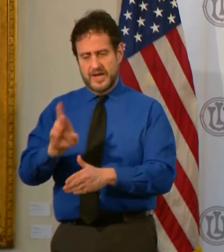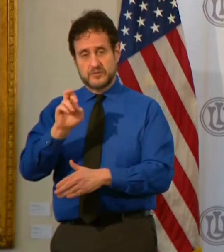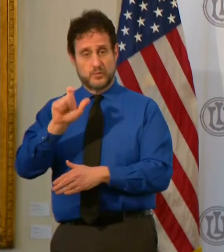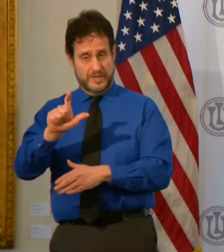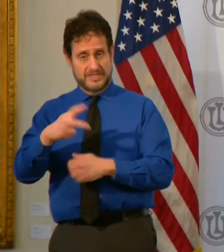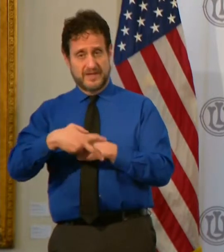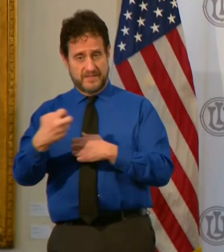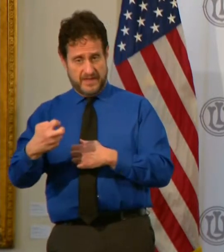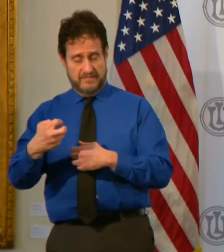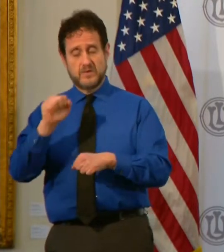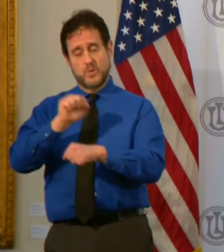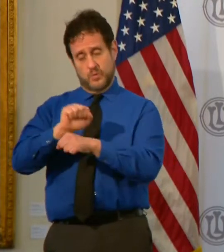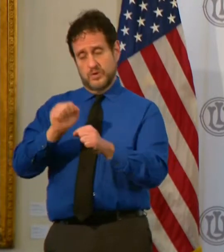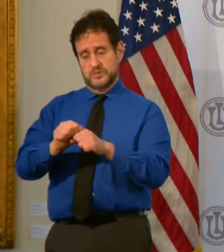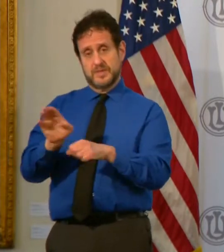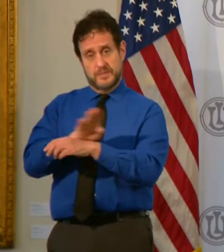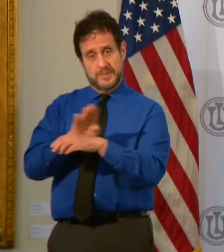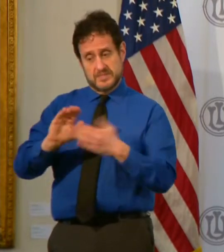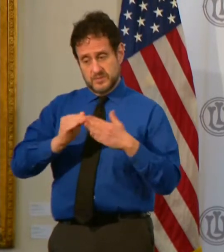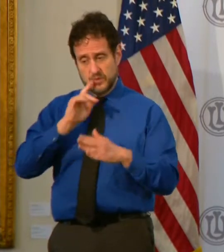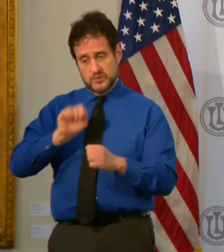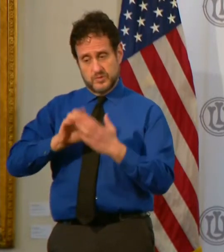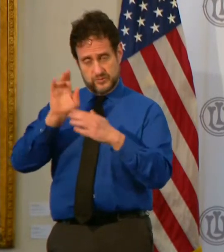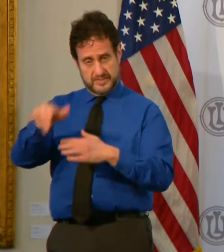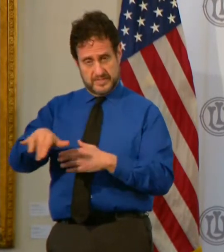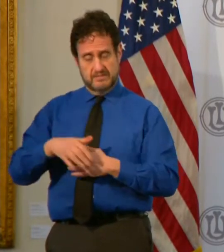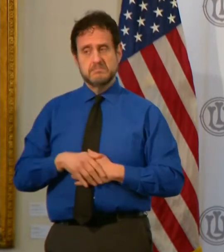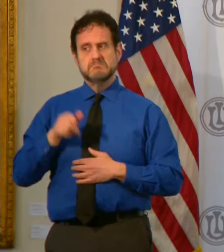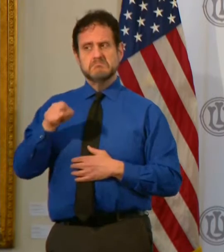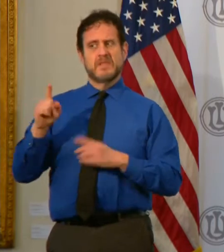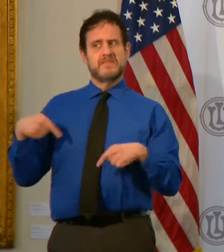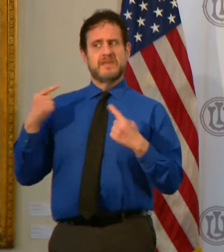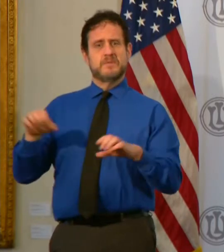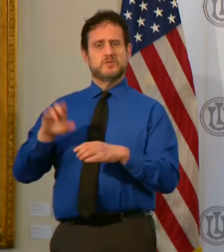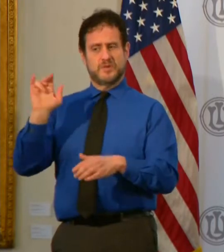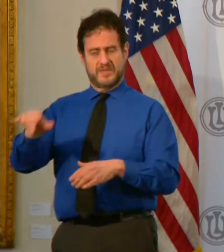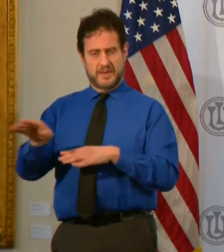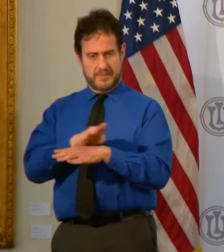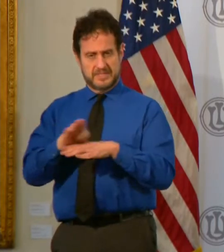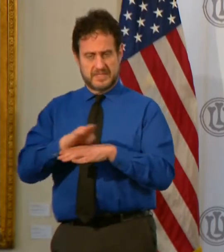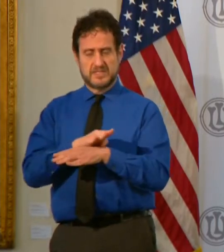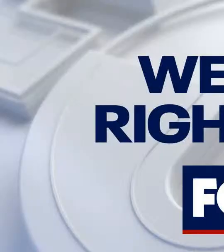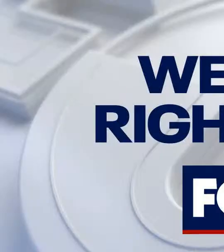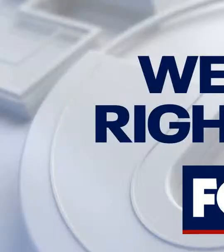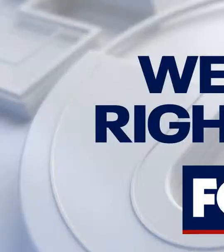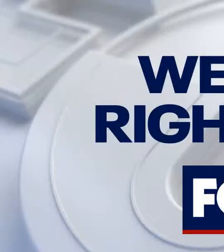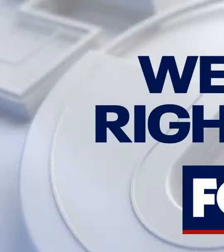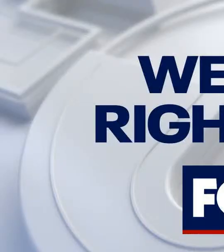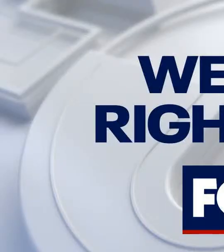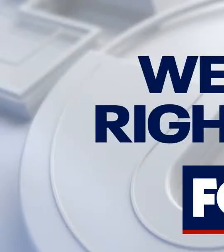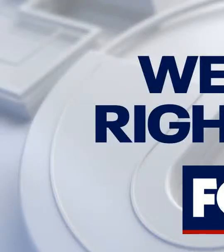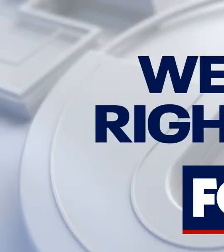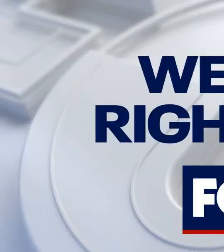and works with the business community to address that. They have been doing that under the stewardship of Dave Williams.